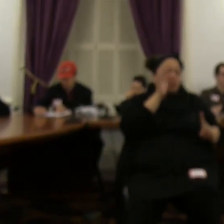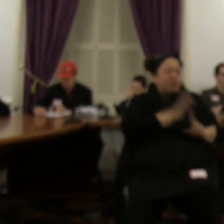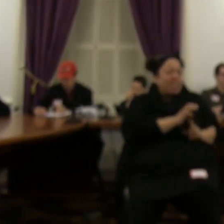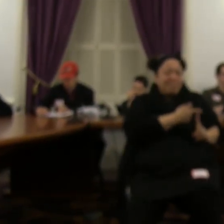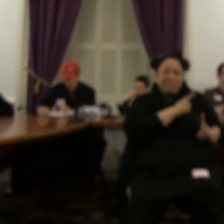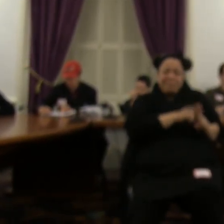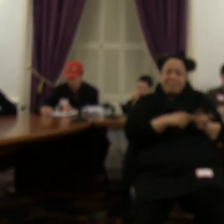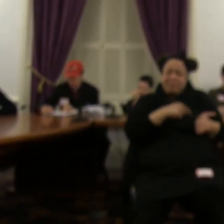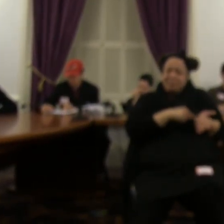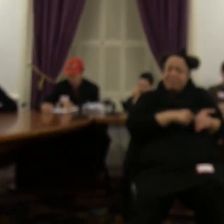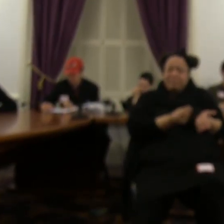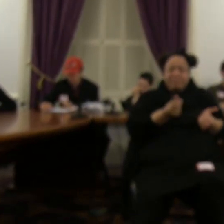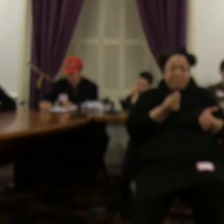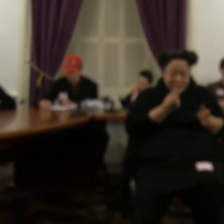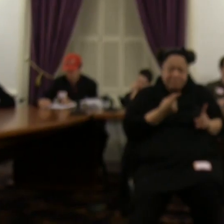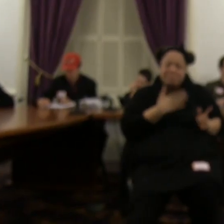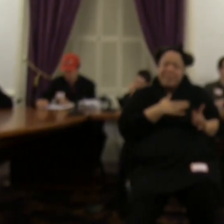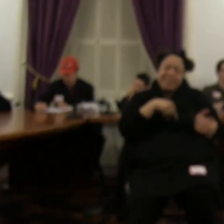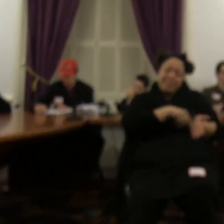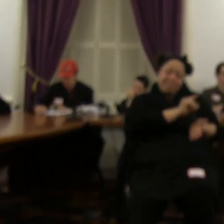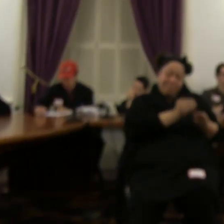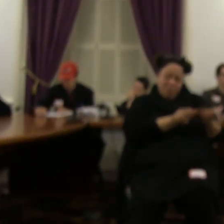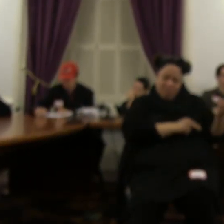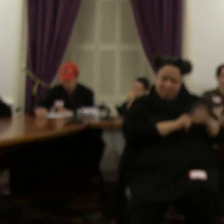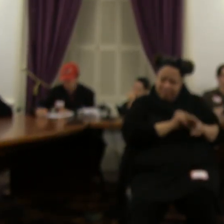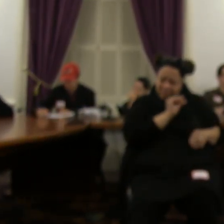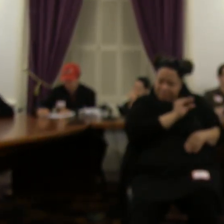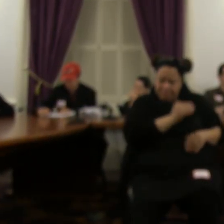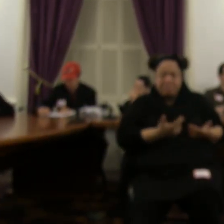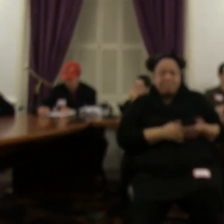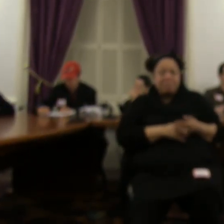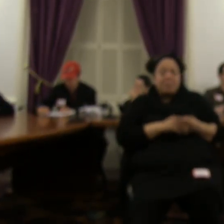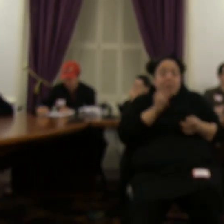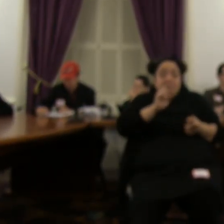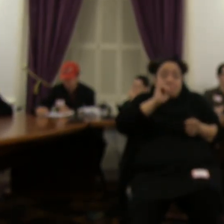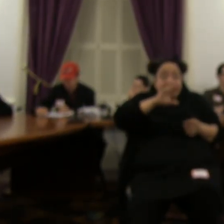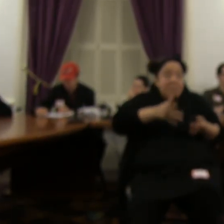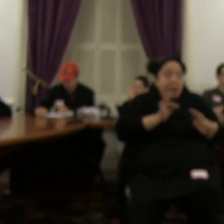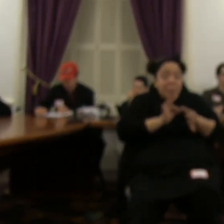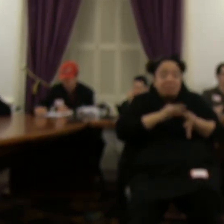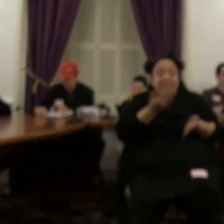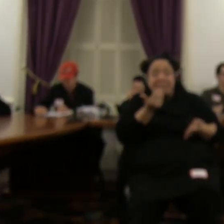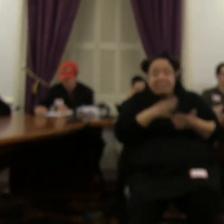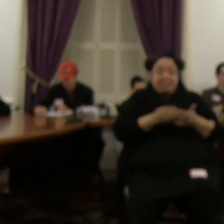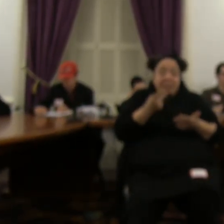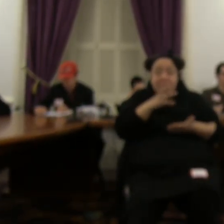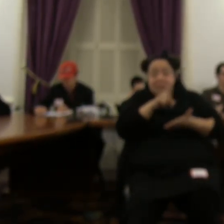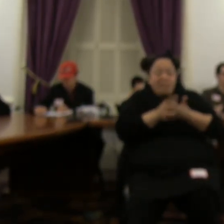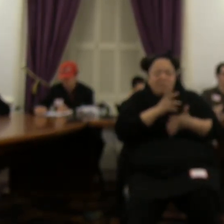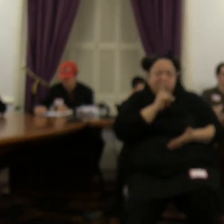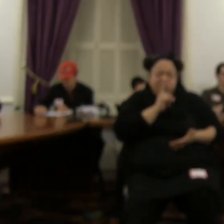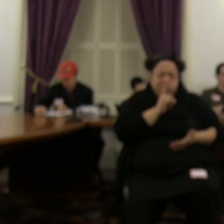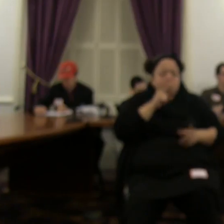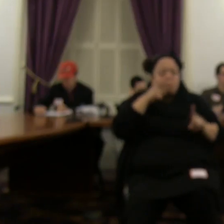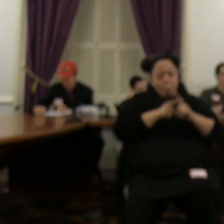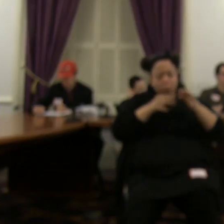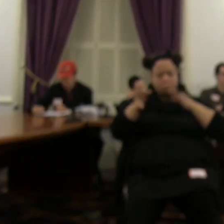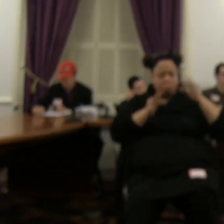just want to tell them, I need these services, my friends need these services depend on a well-paid, qualified